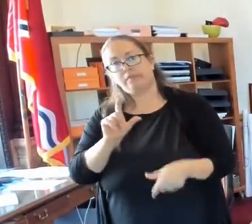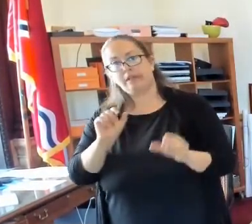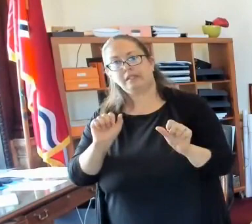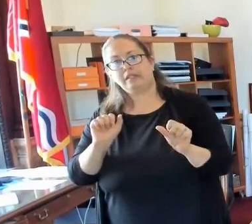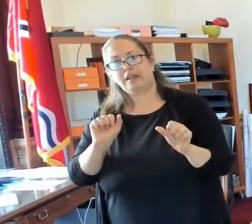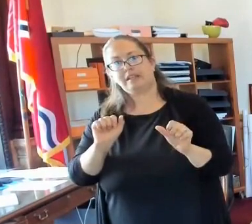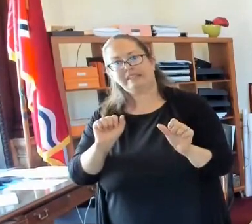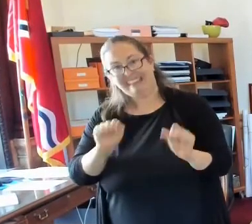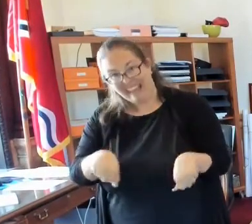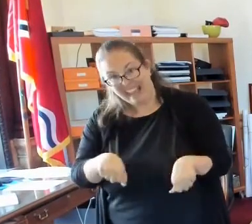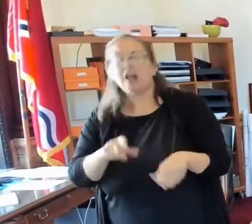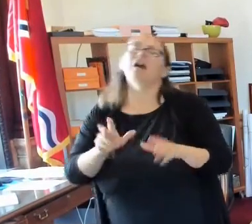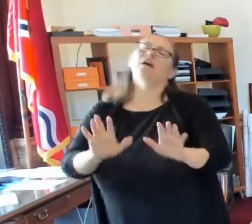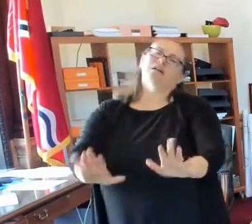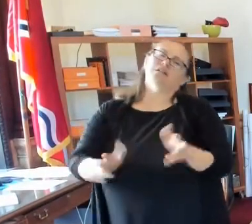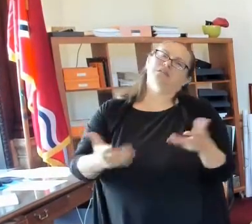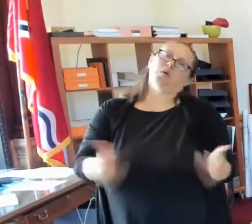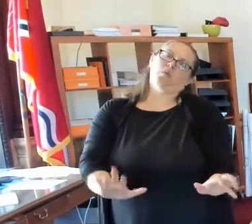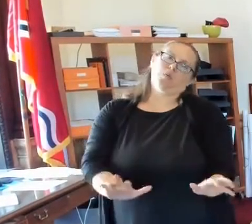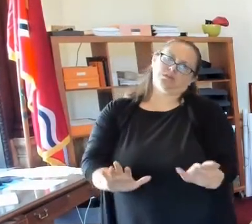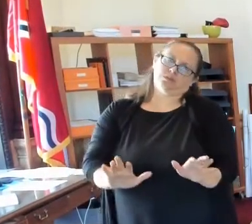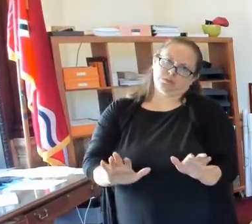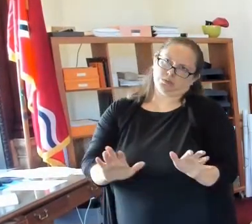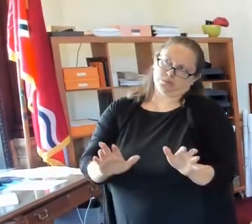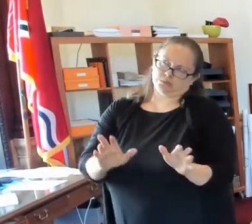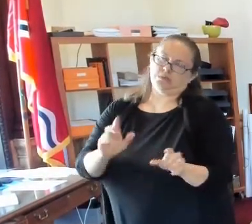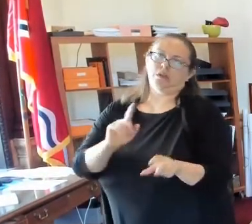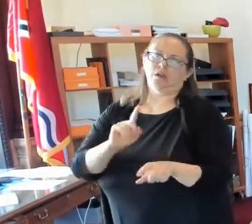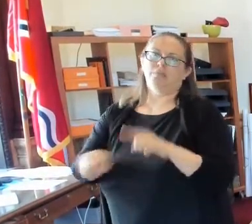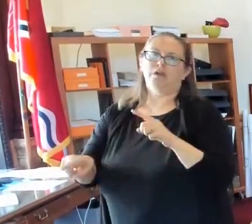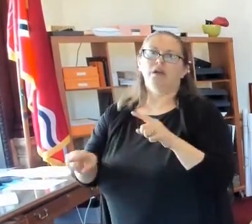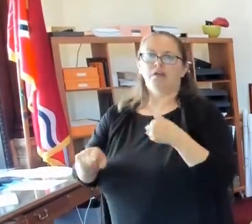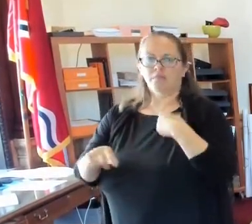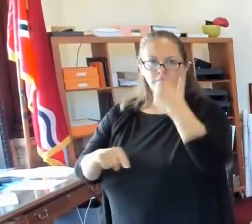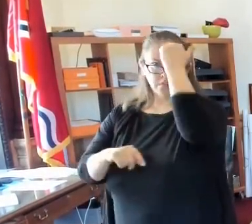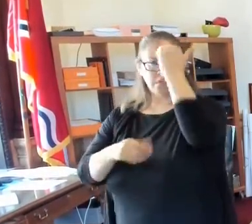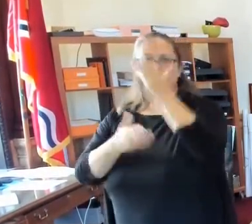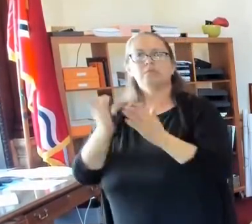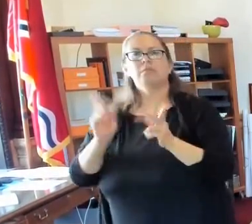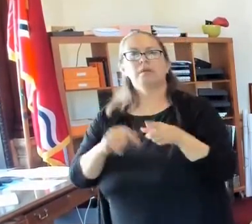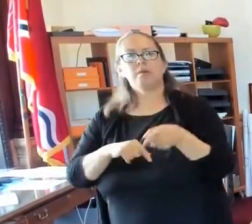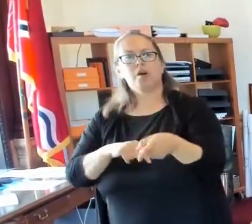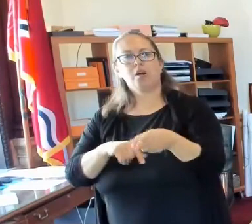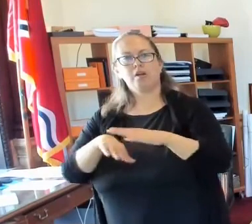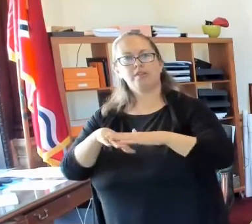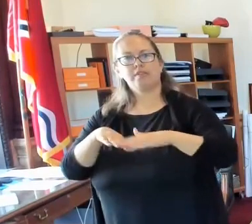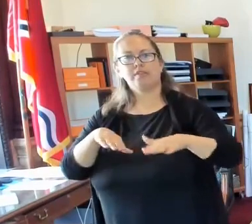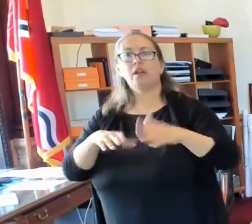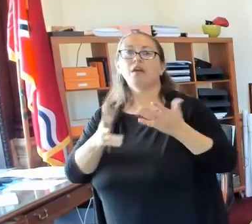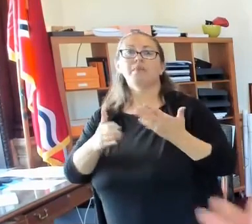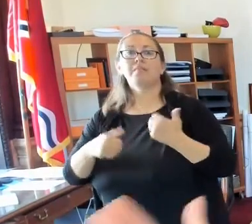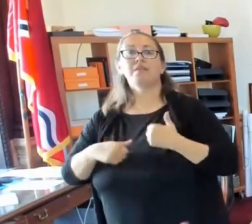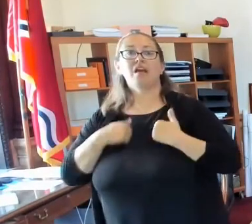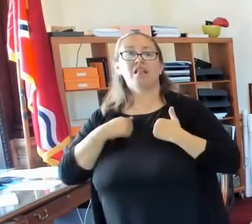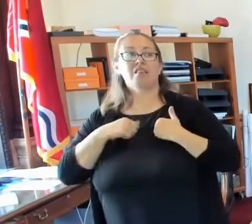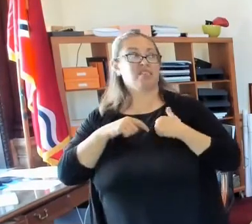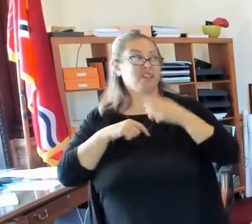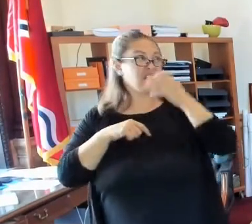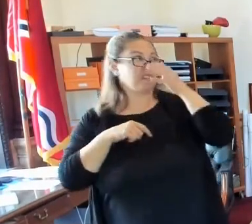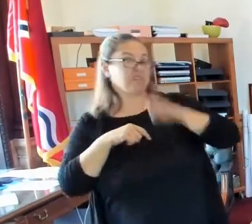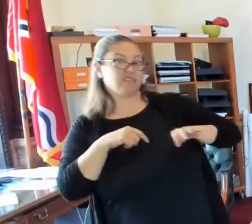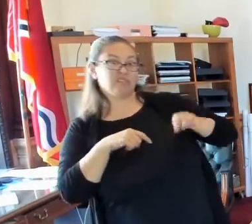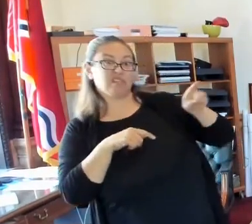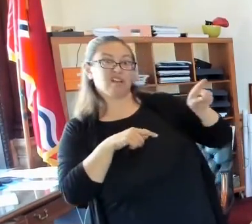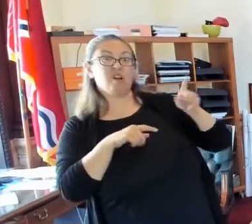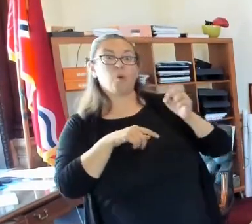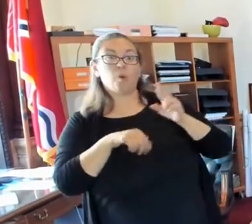That's not what we want to do. First of all, we know that there are people who use those surface lots. They might live next door, or they live nearby, or